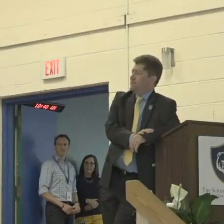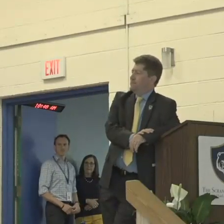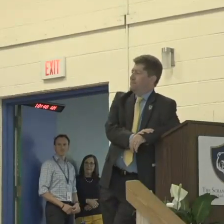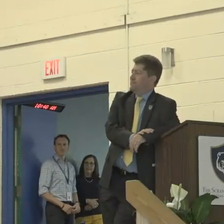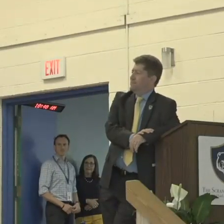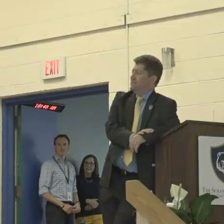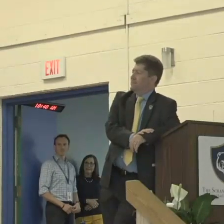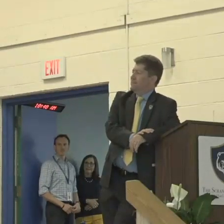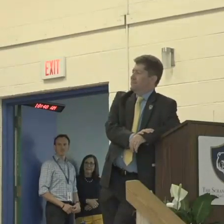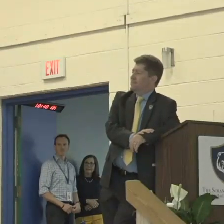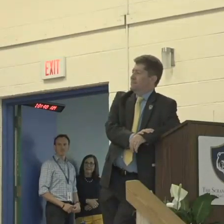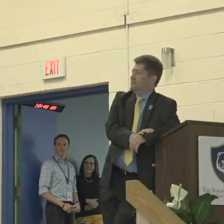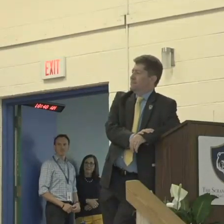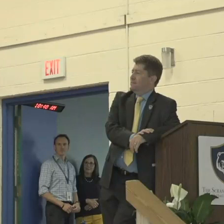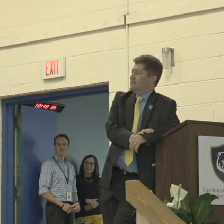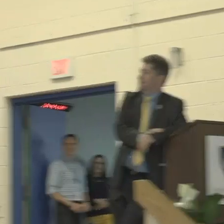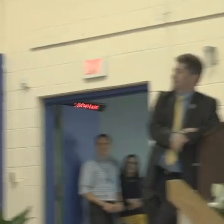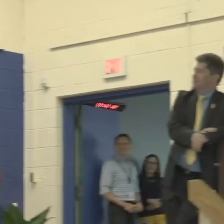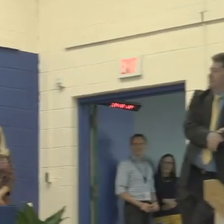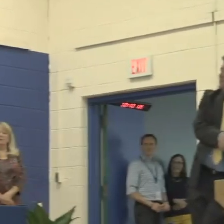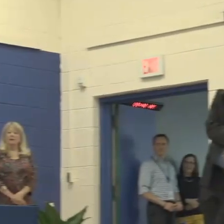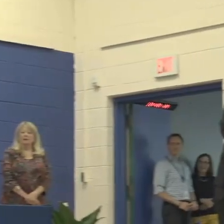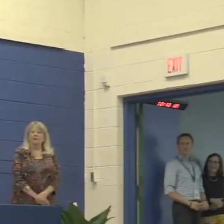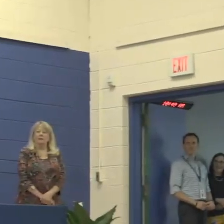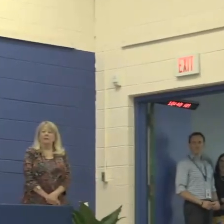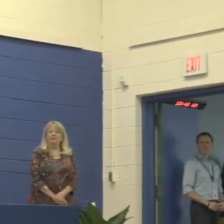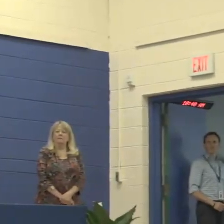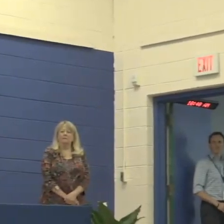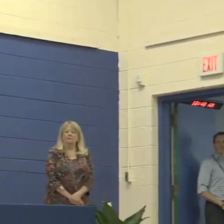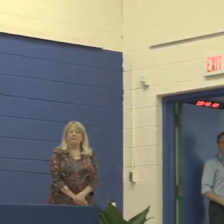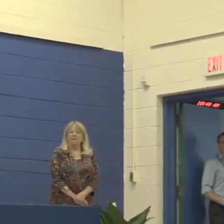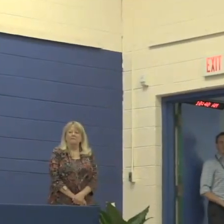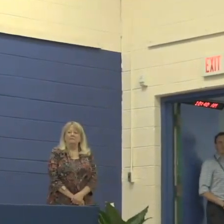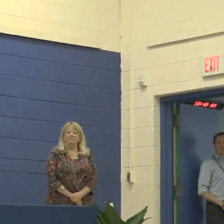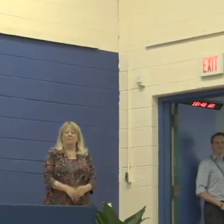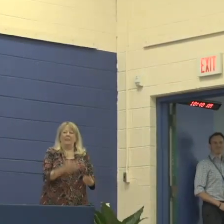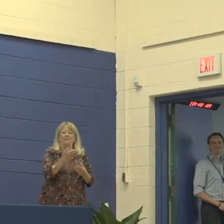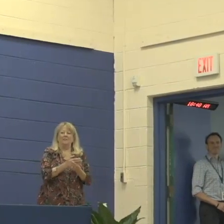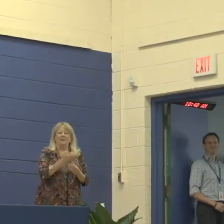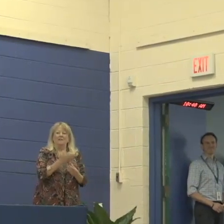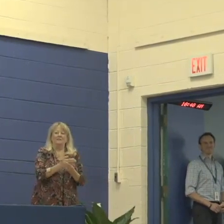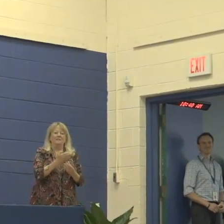Speech therapists help you taco about it. Do you get it?